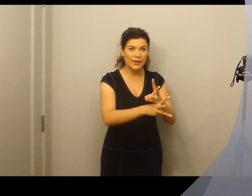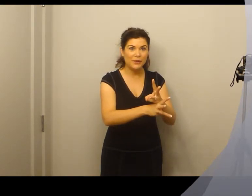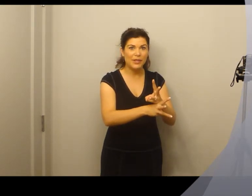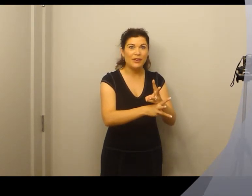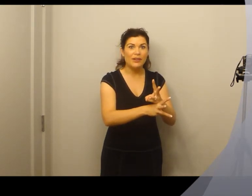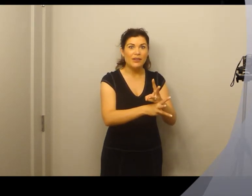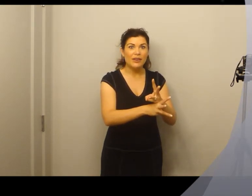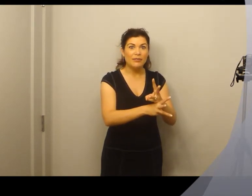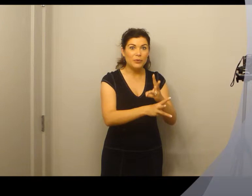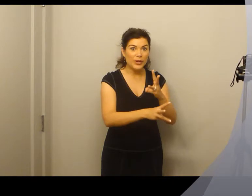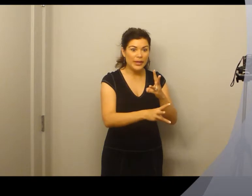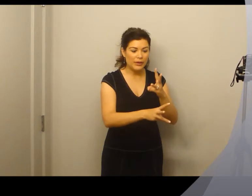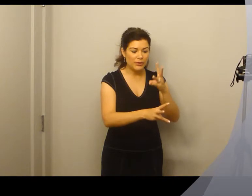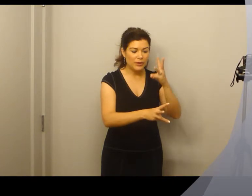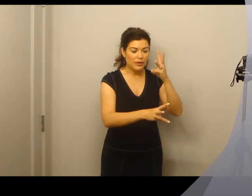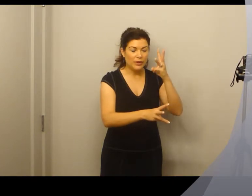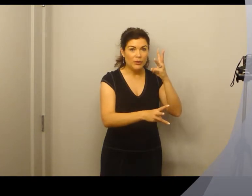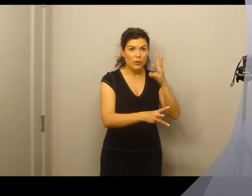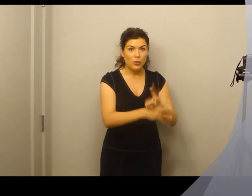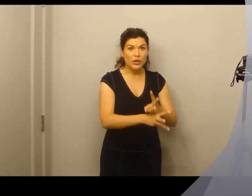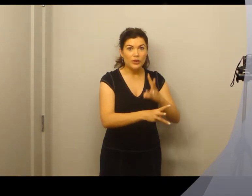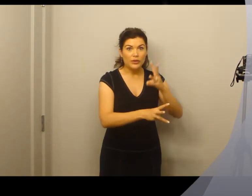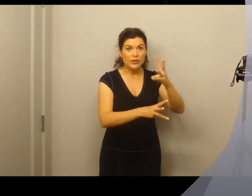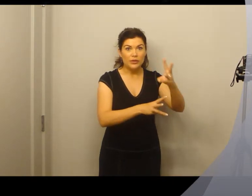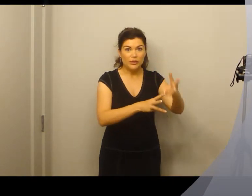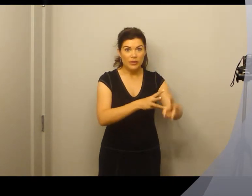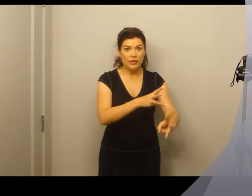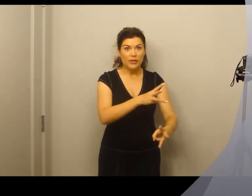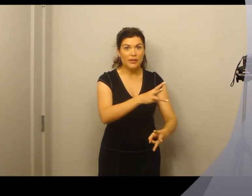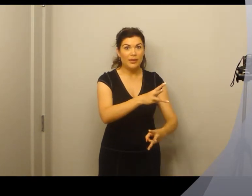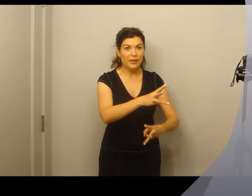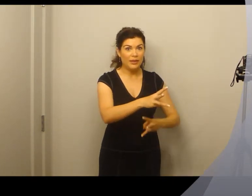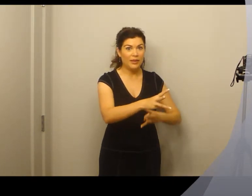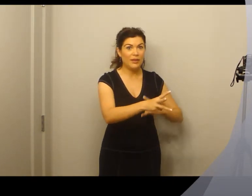that one, a 4 count. World.